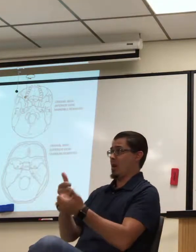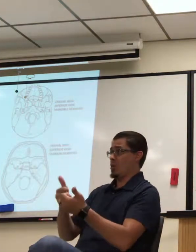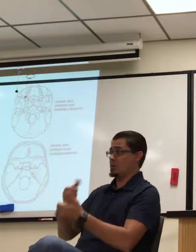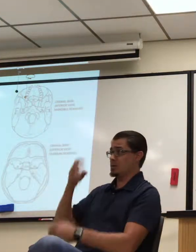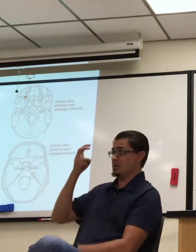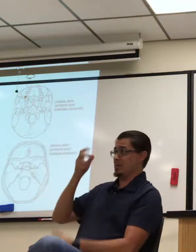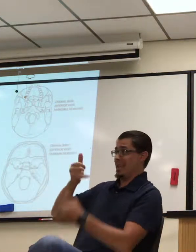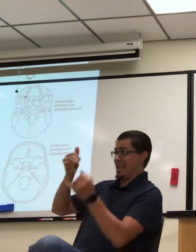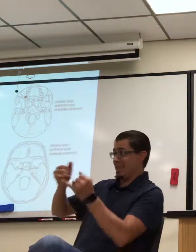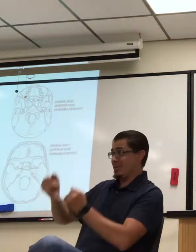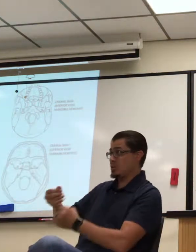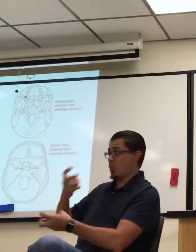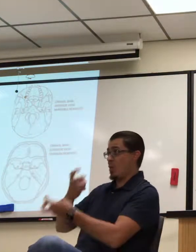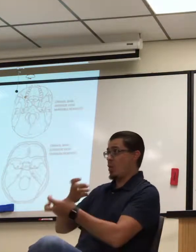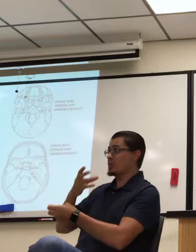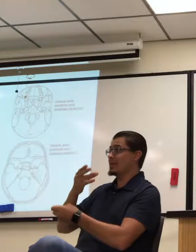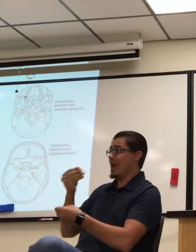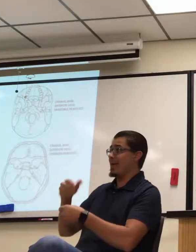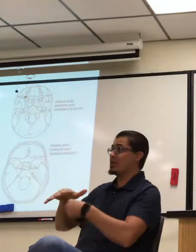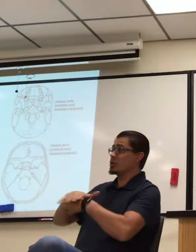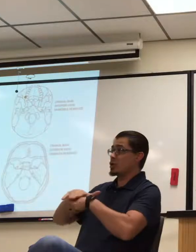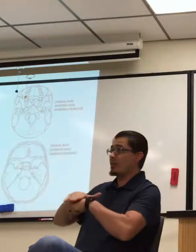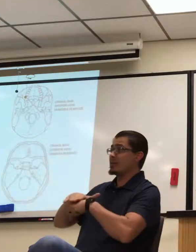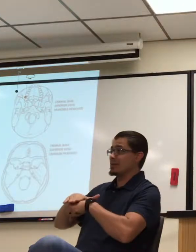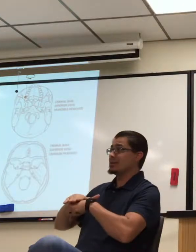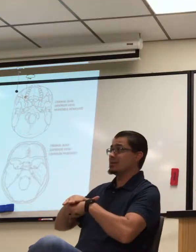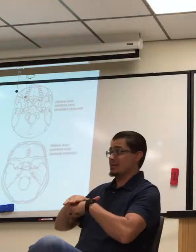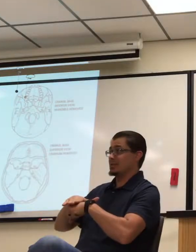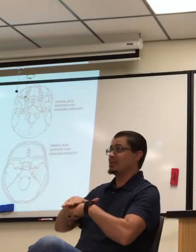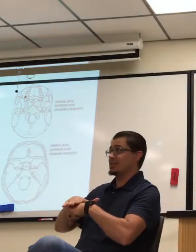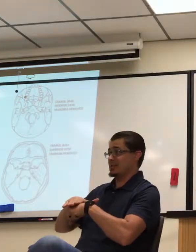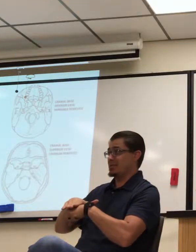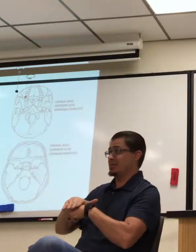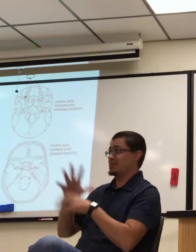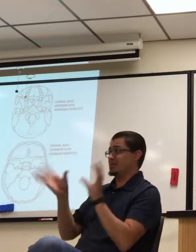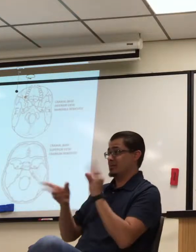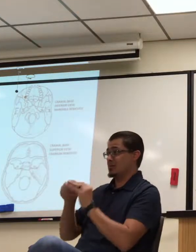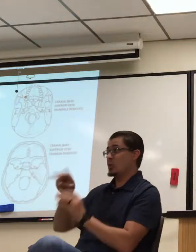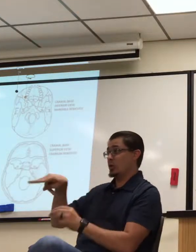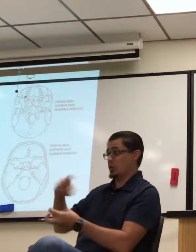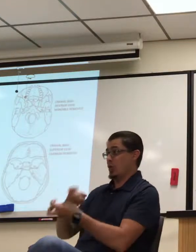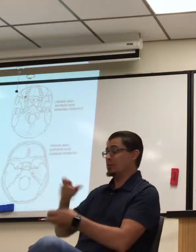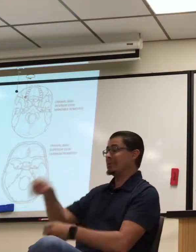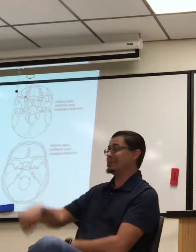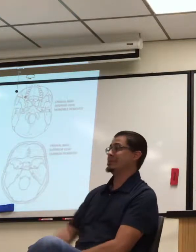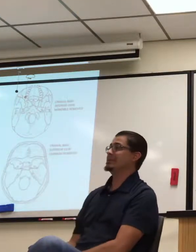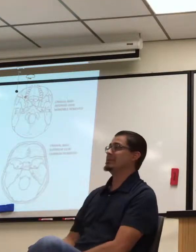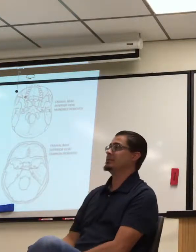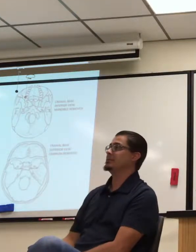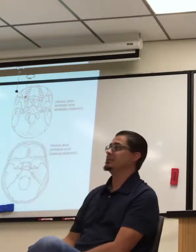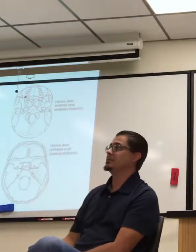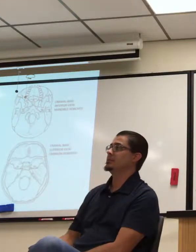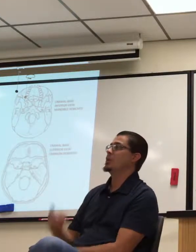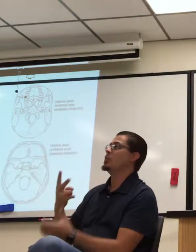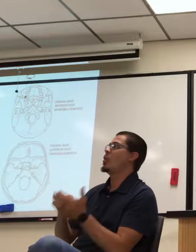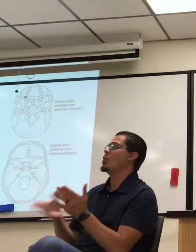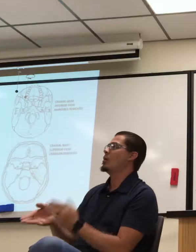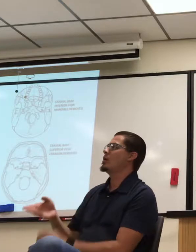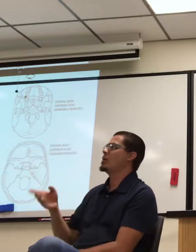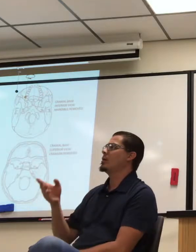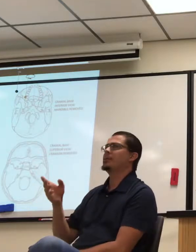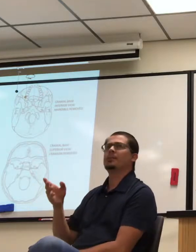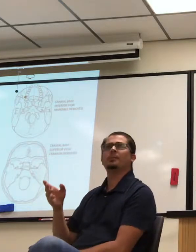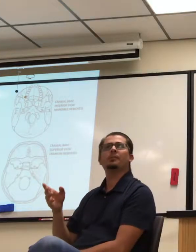bones and their surface features. So it's a lot of work, but you got to do it both ways. Do you see those